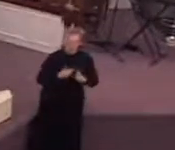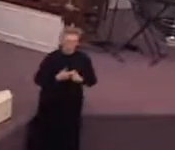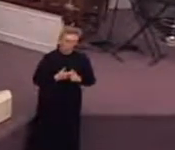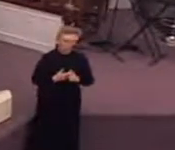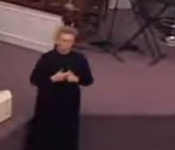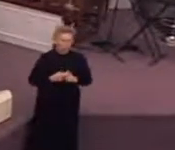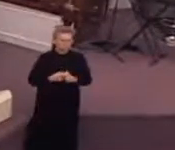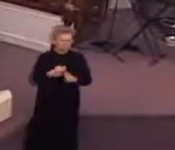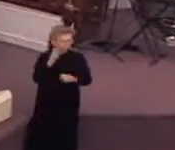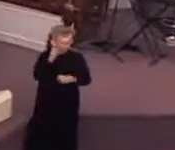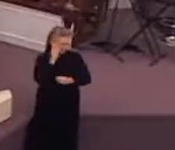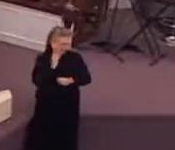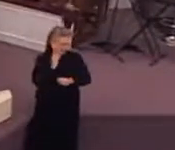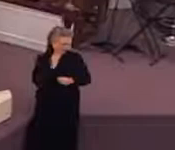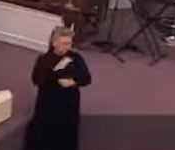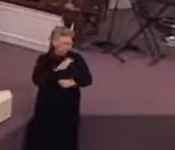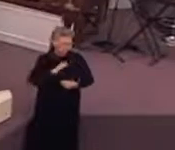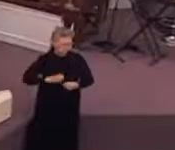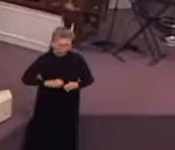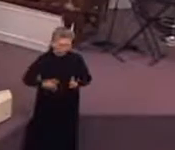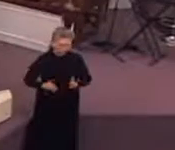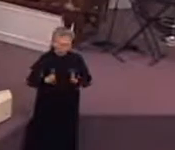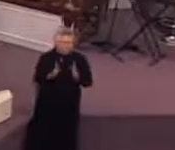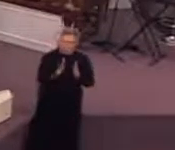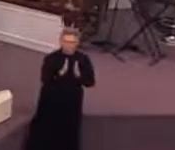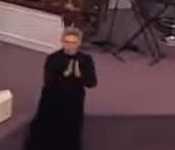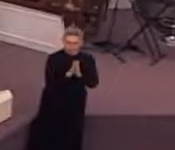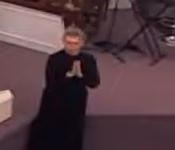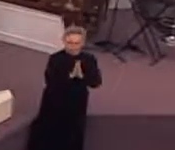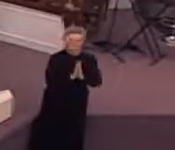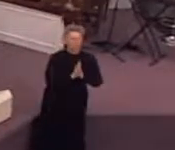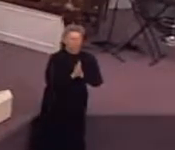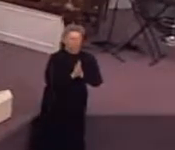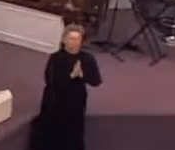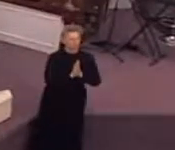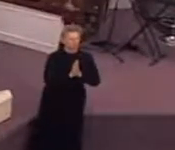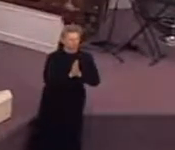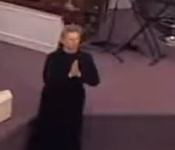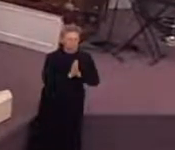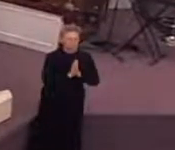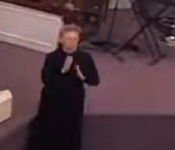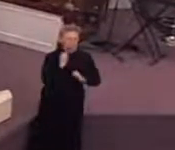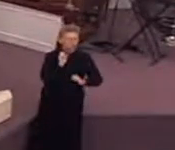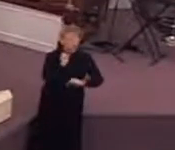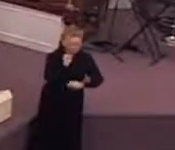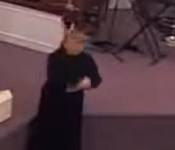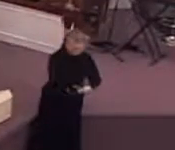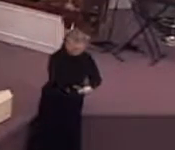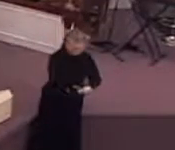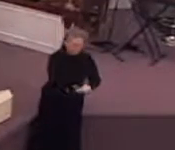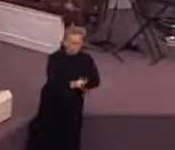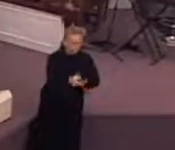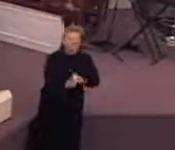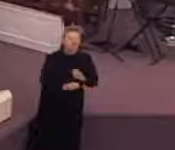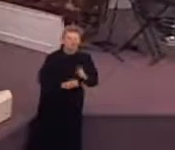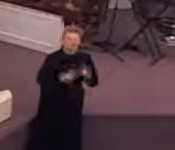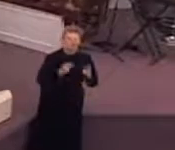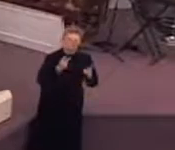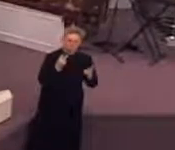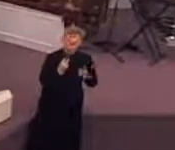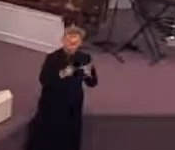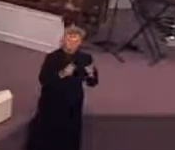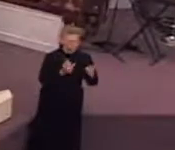years, prayer tonight is the catalyst for which breaks down and conquers and gives victory over